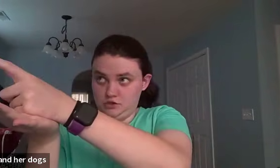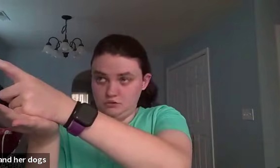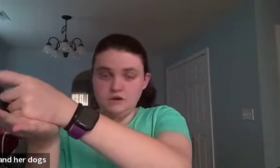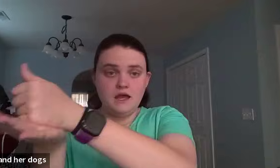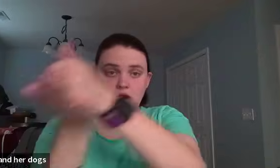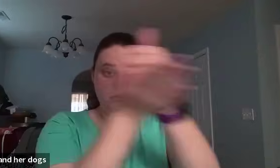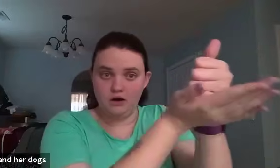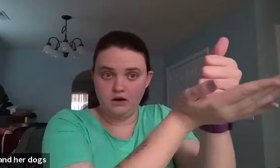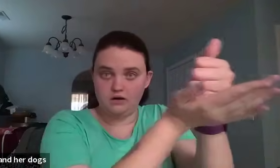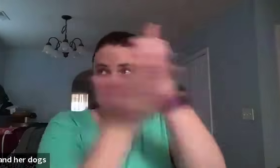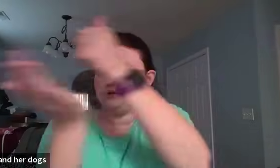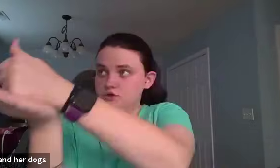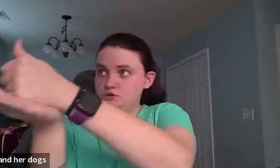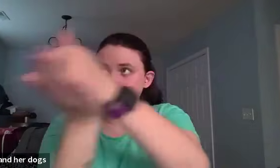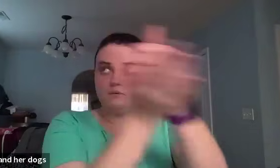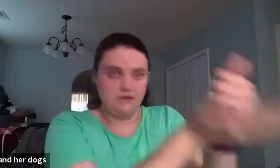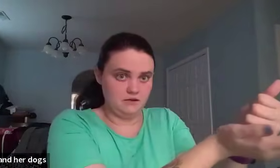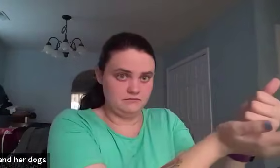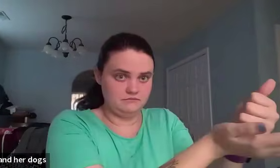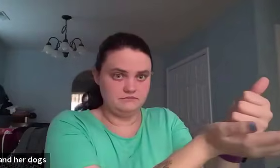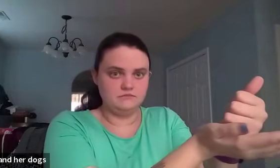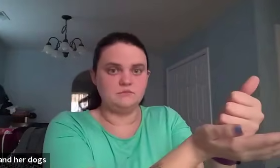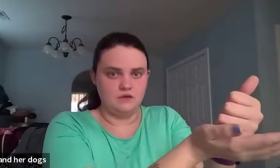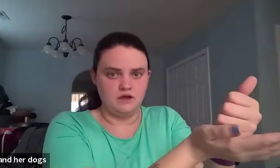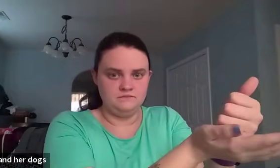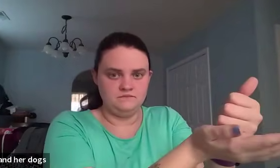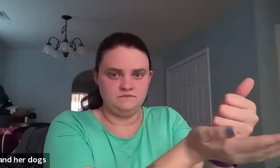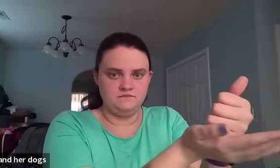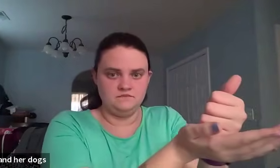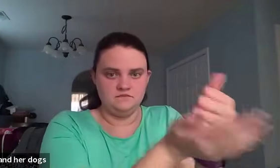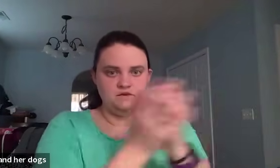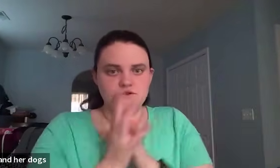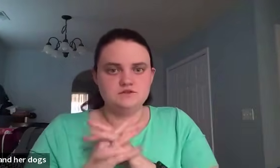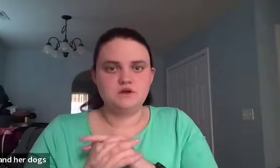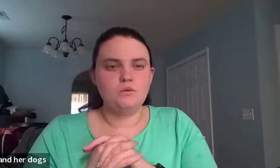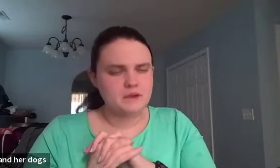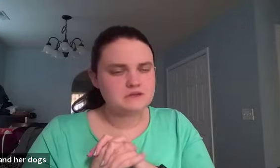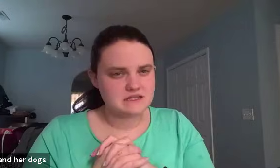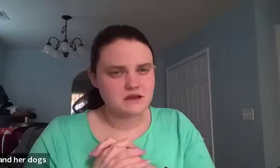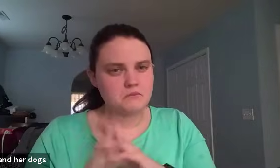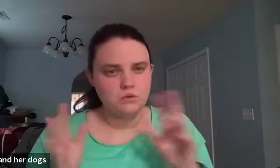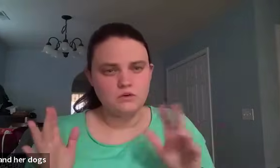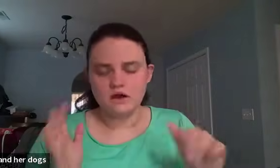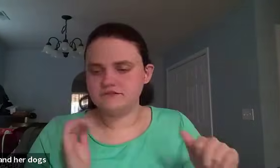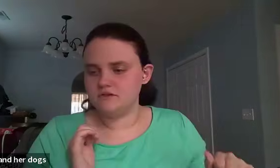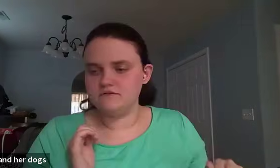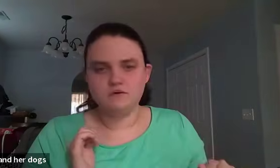you help her. You help him. Okay? So we will see that more often with a few